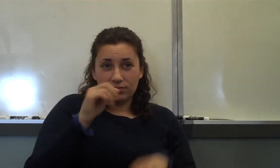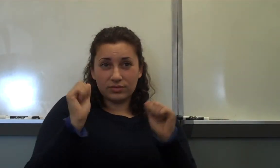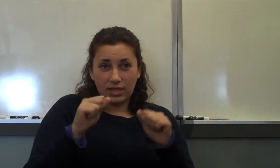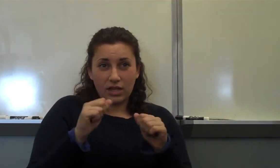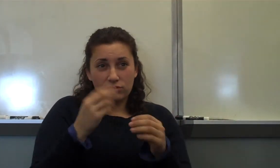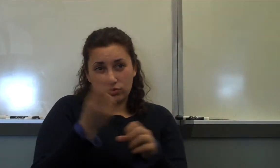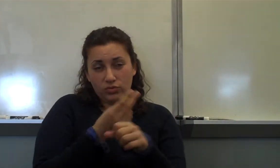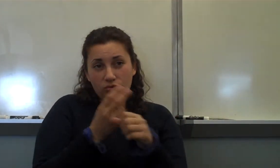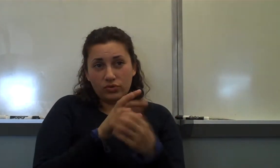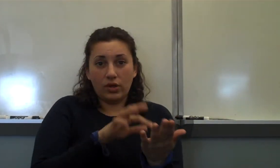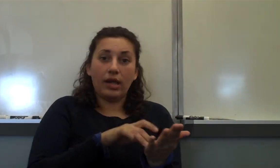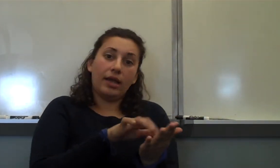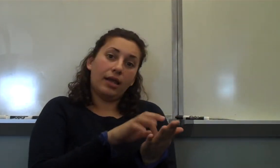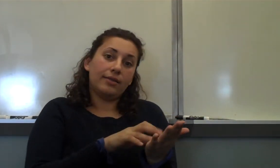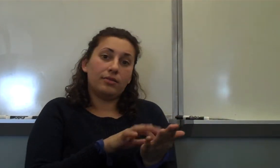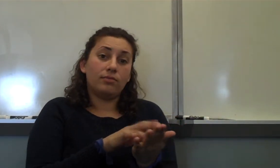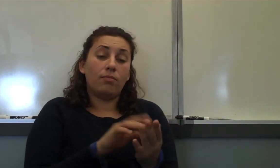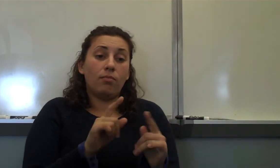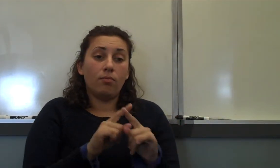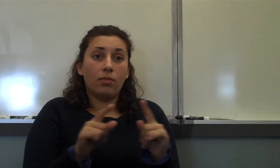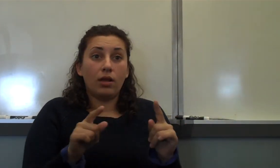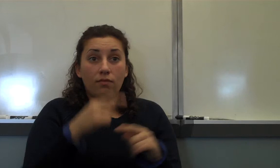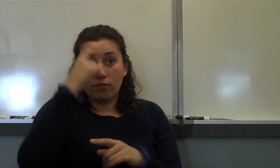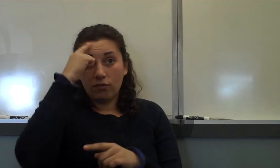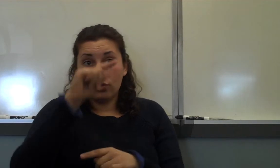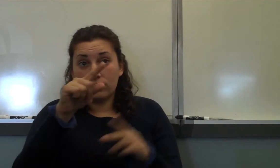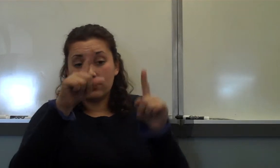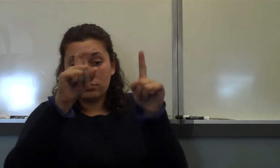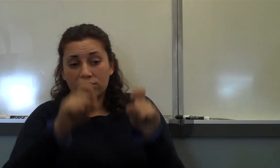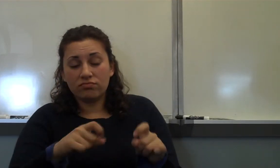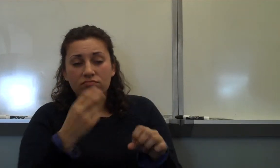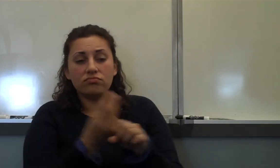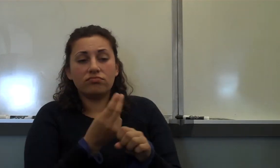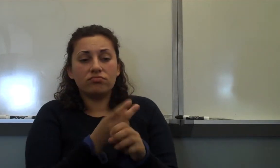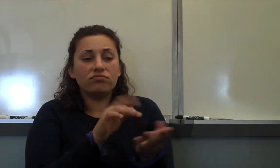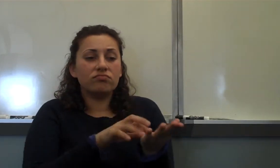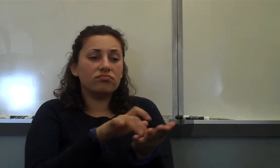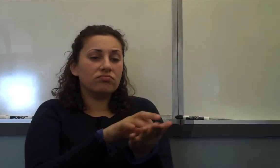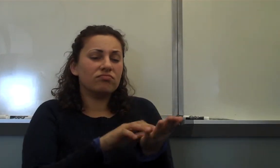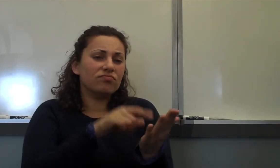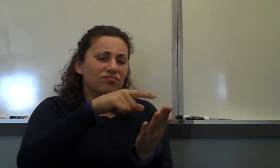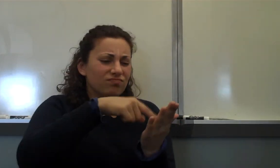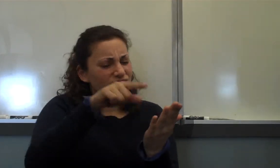calculator, but I would suggest on a test that you use the calculator to check a calculation that you're doing.